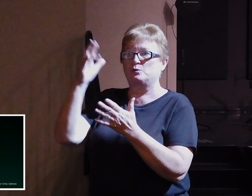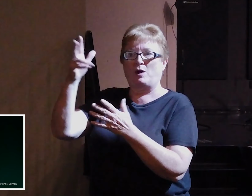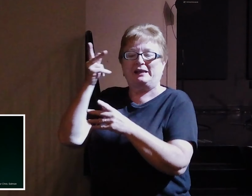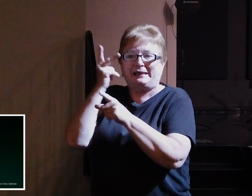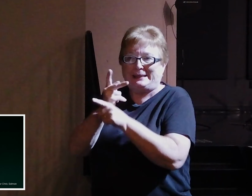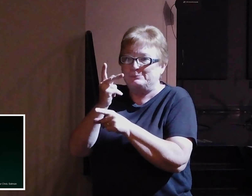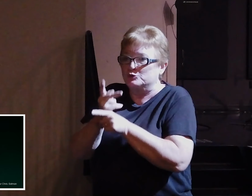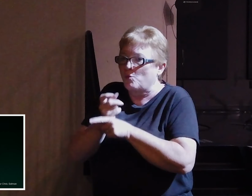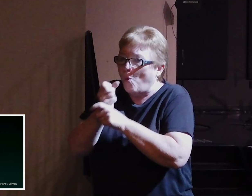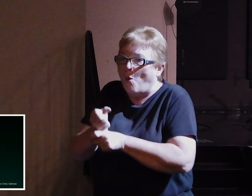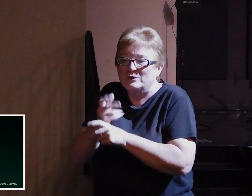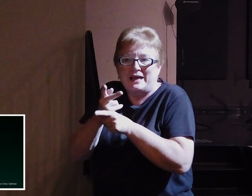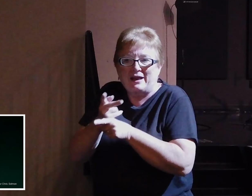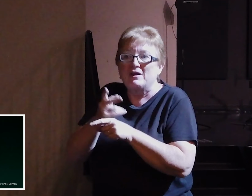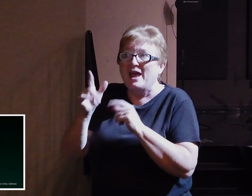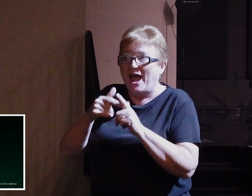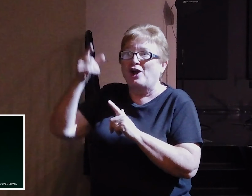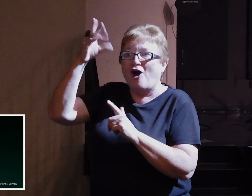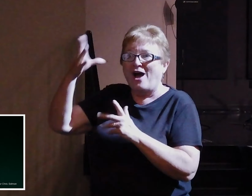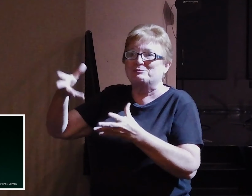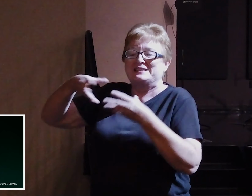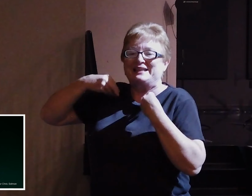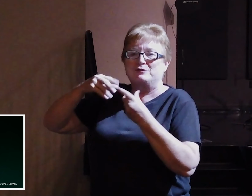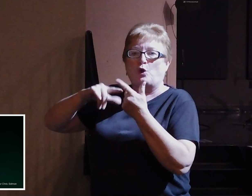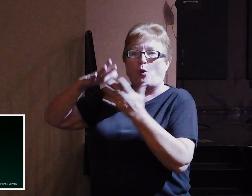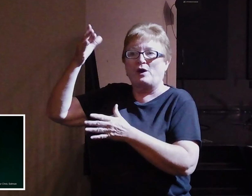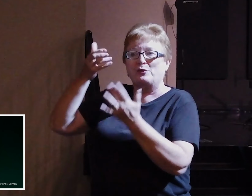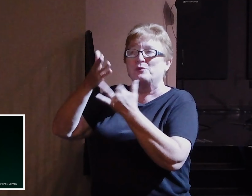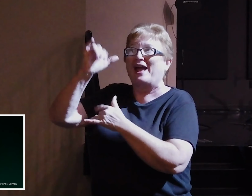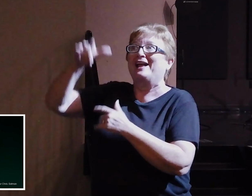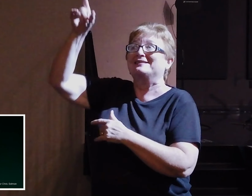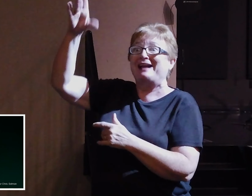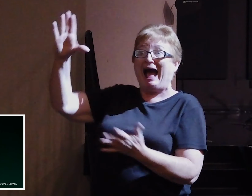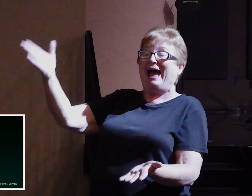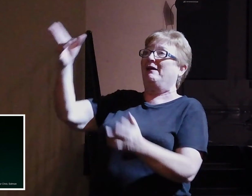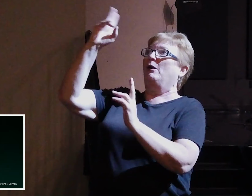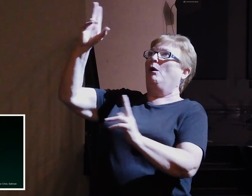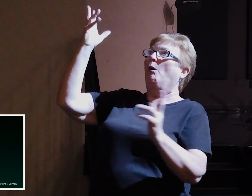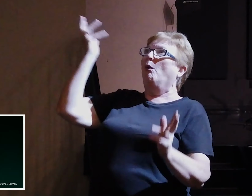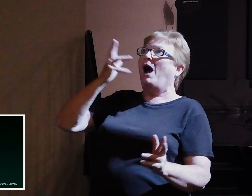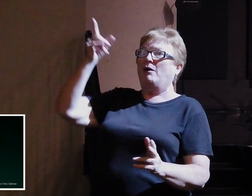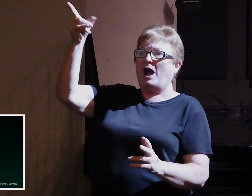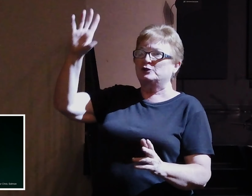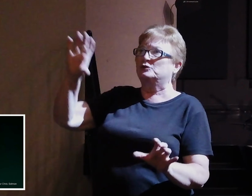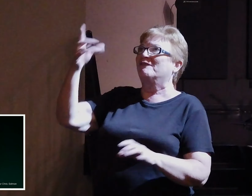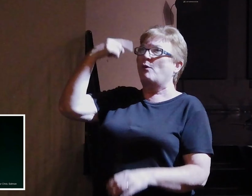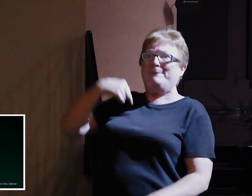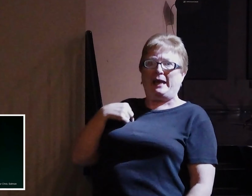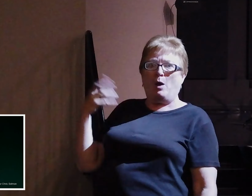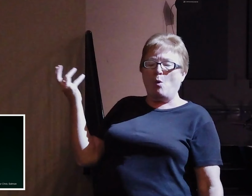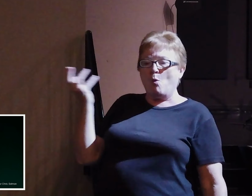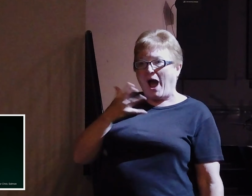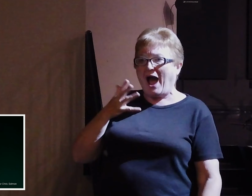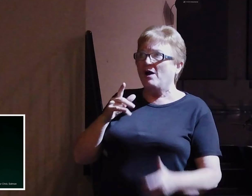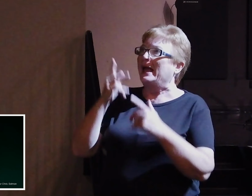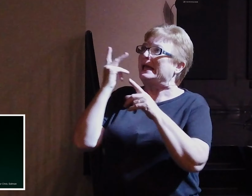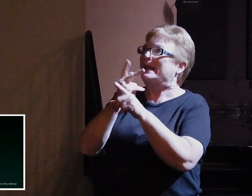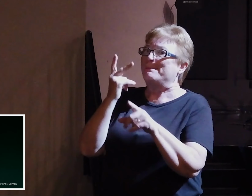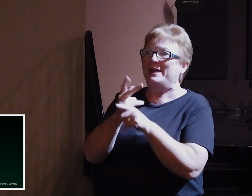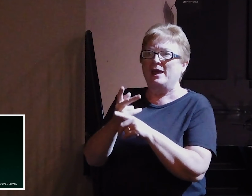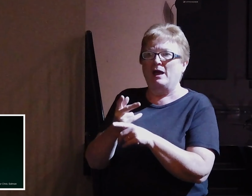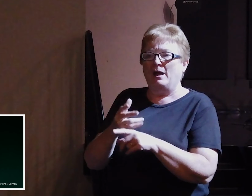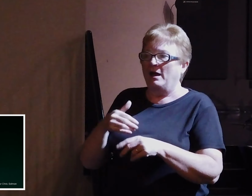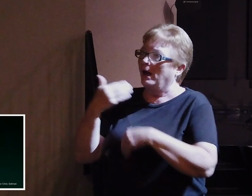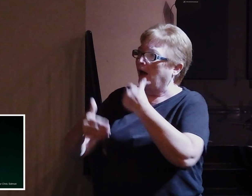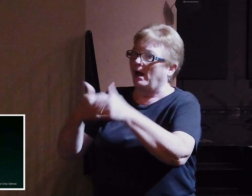and God gets glory through that. So when you have that mindset, you're like, man, okay, so everything that's coming at